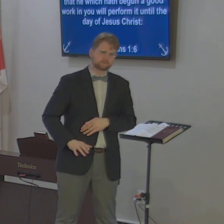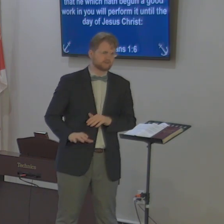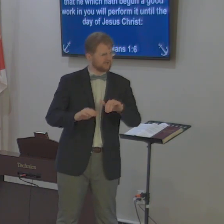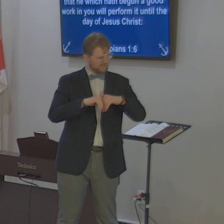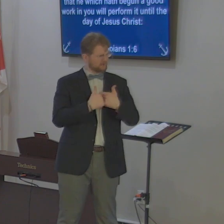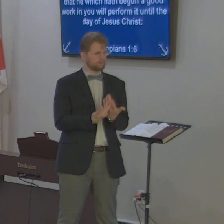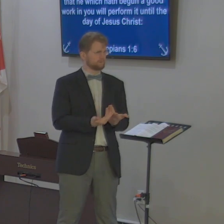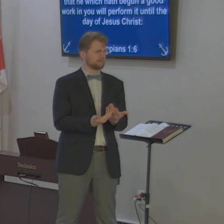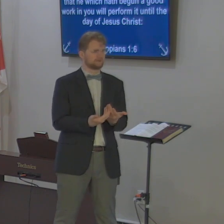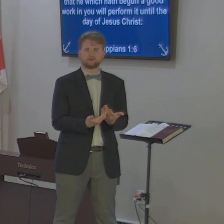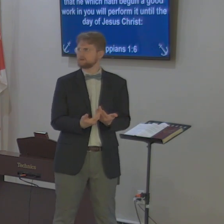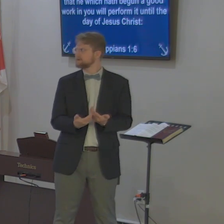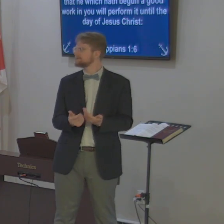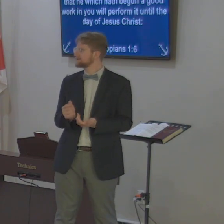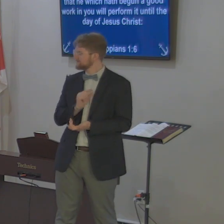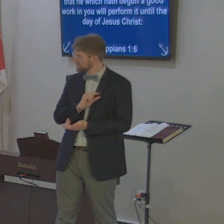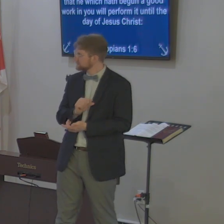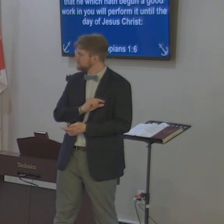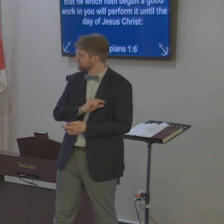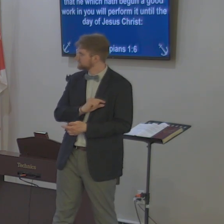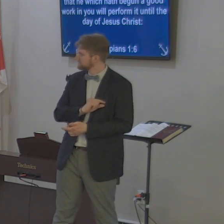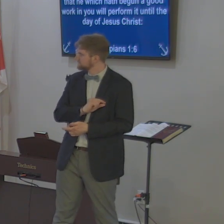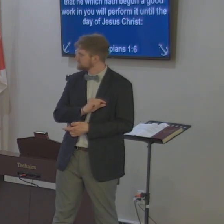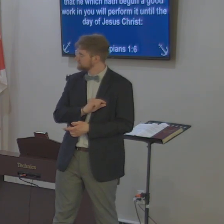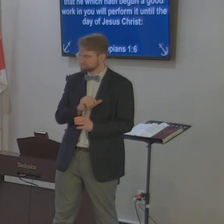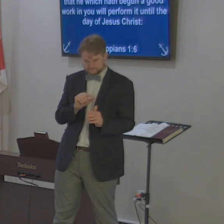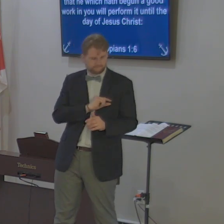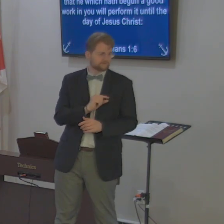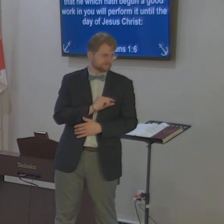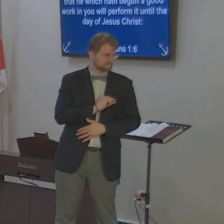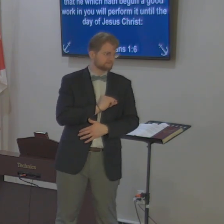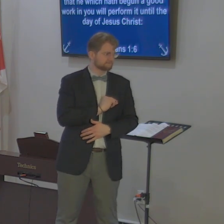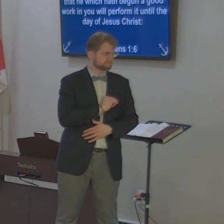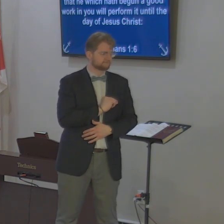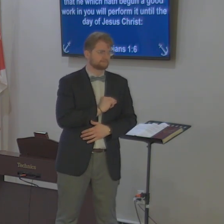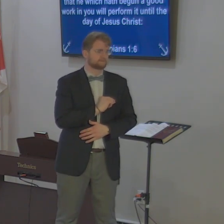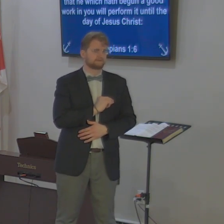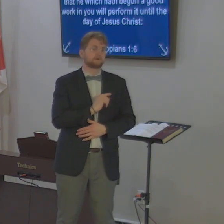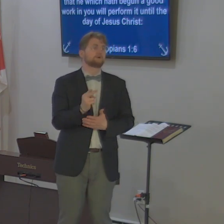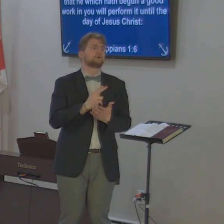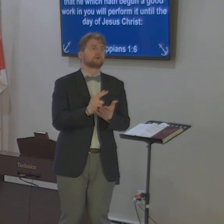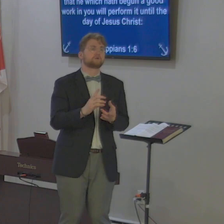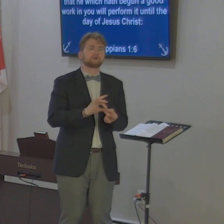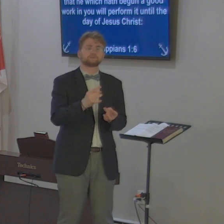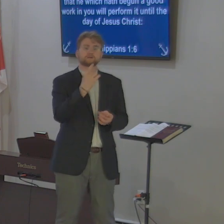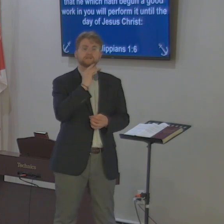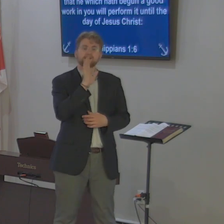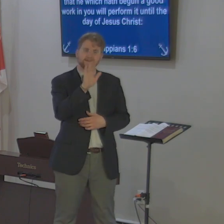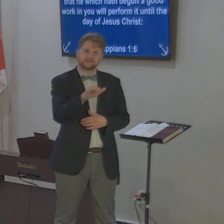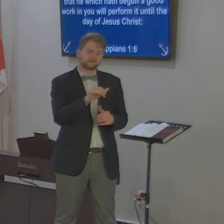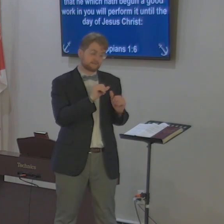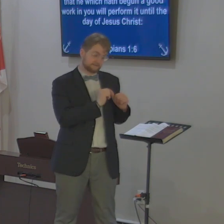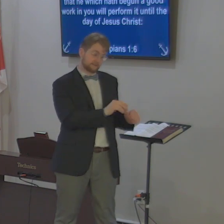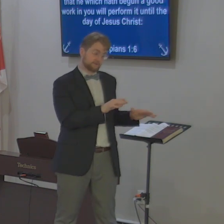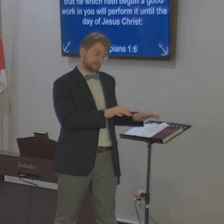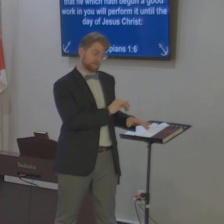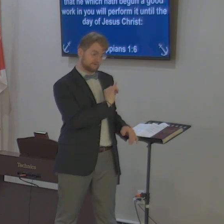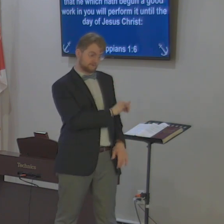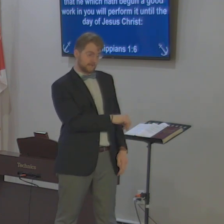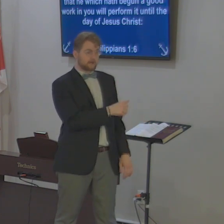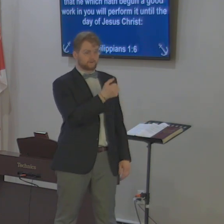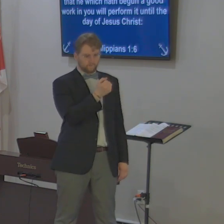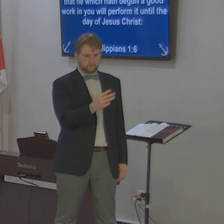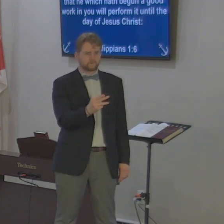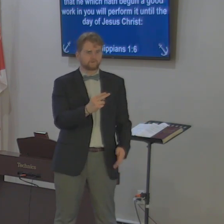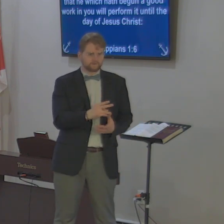How? Conviction. It's conviction. It's the Holy Spirit saying, yeah, continue to do that. Or the Holy